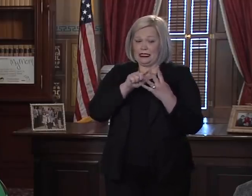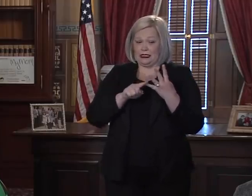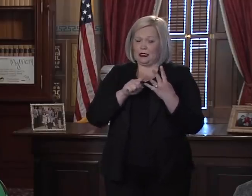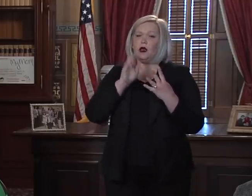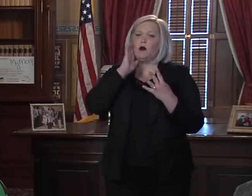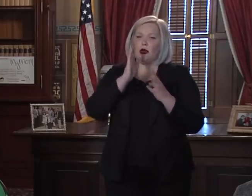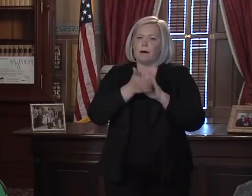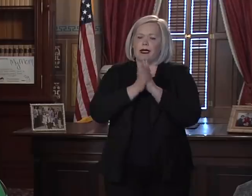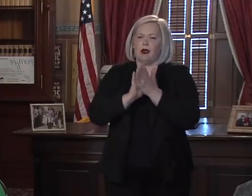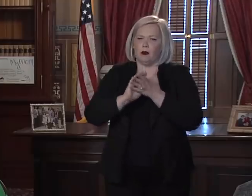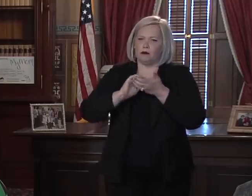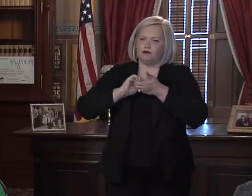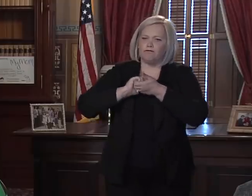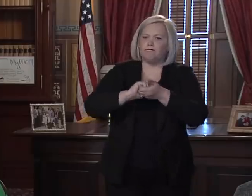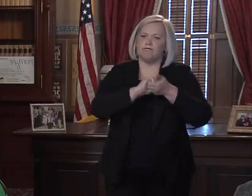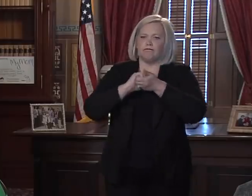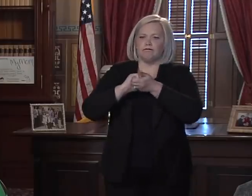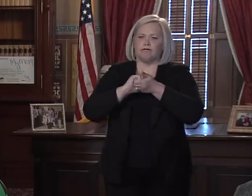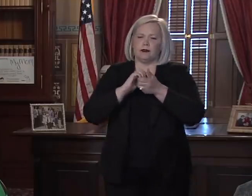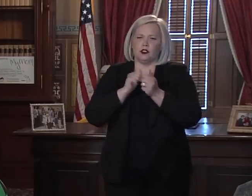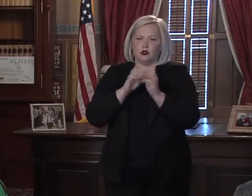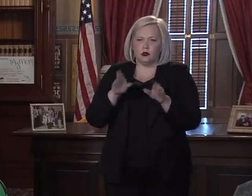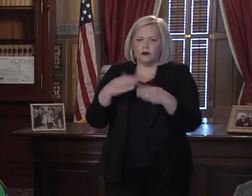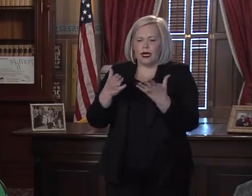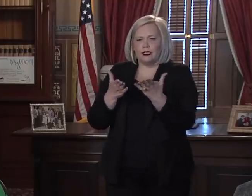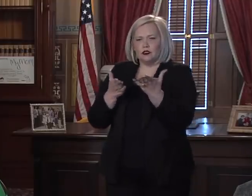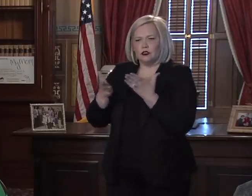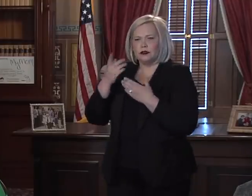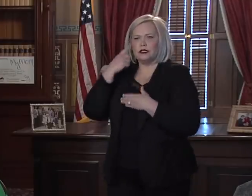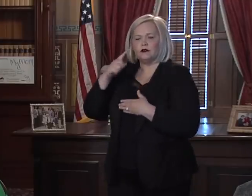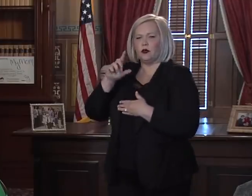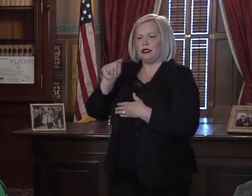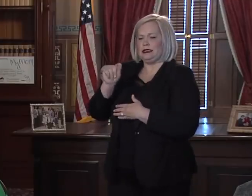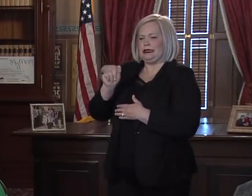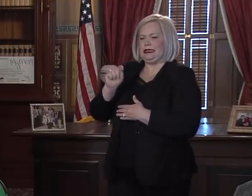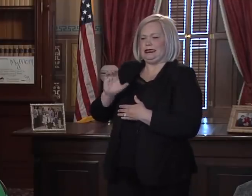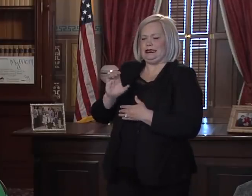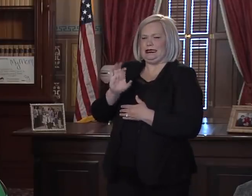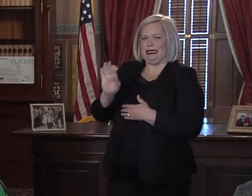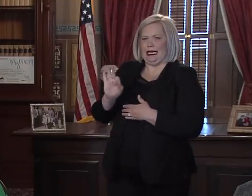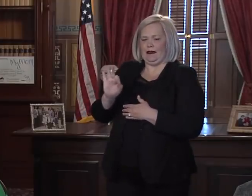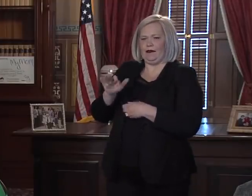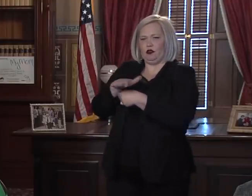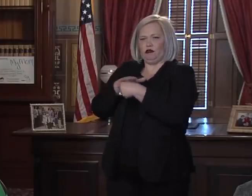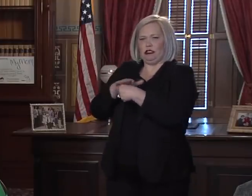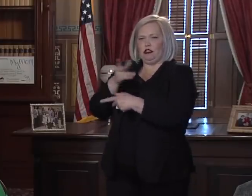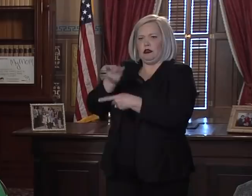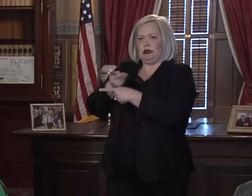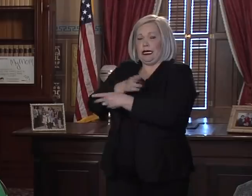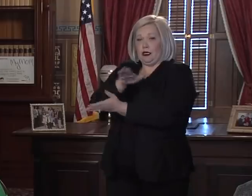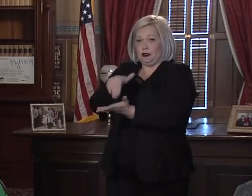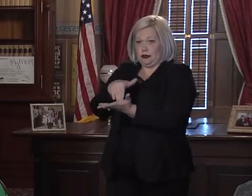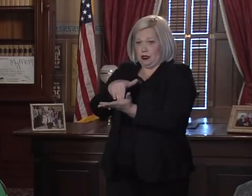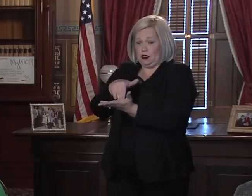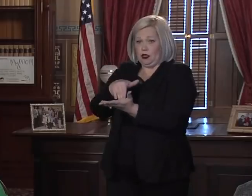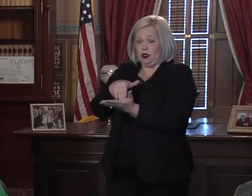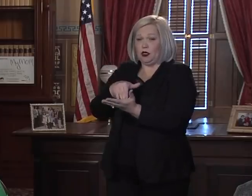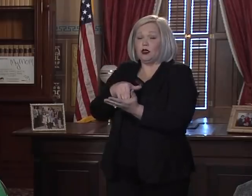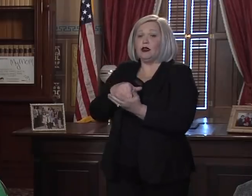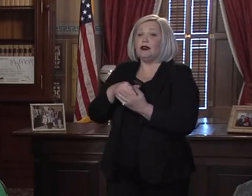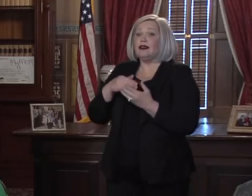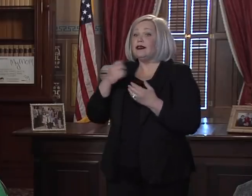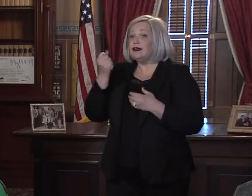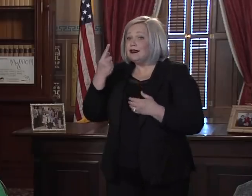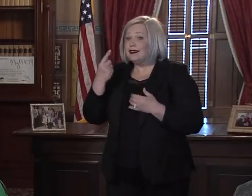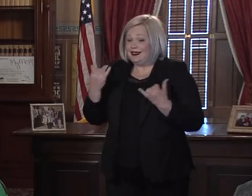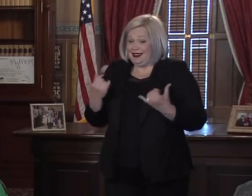partners providing critical support and staffing resources at TCF Regional Care Center, scheduled to accept its first